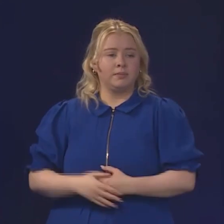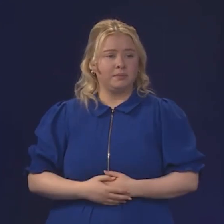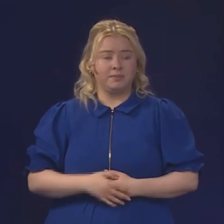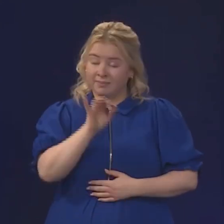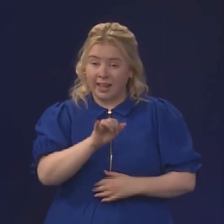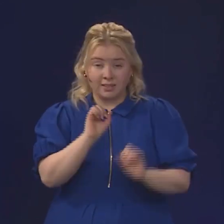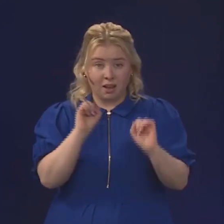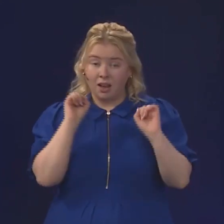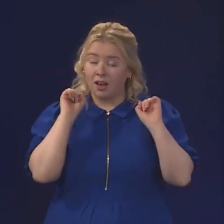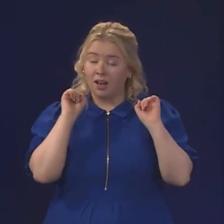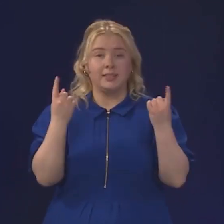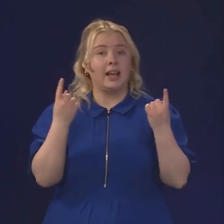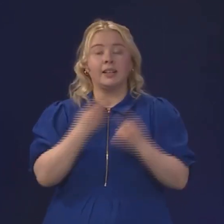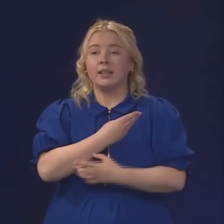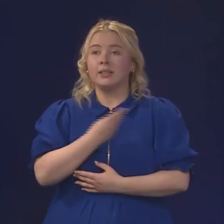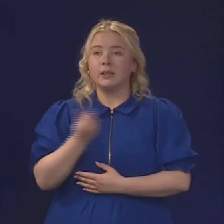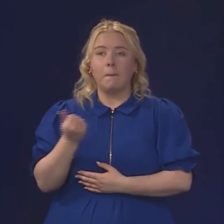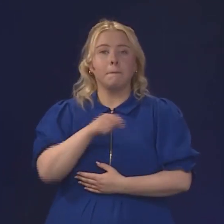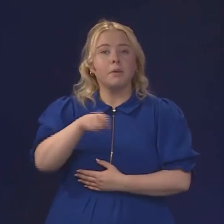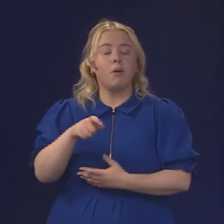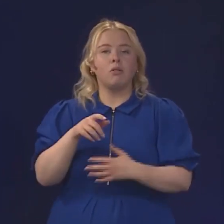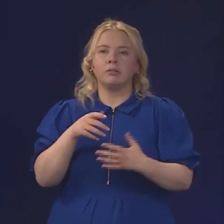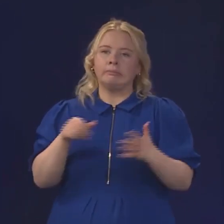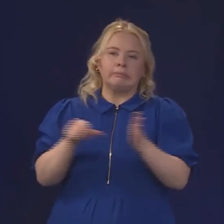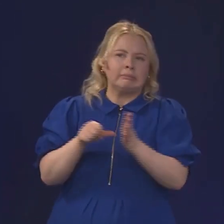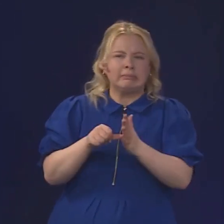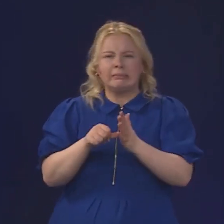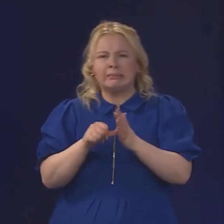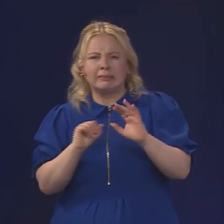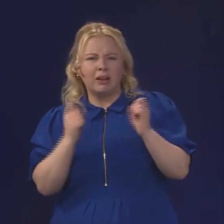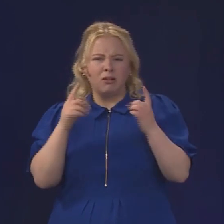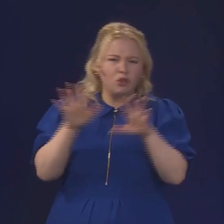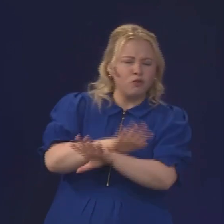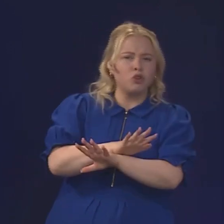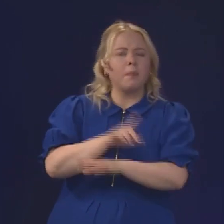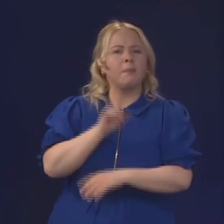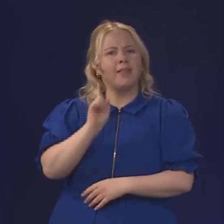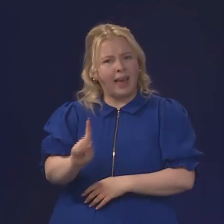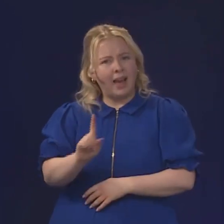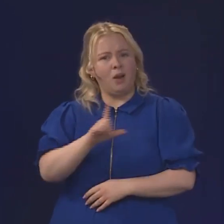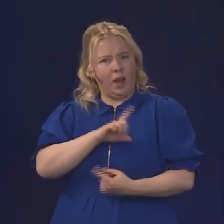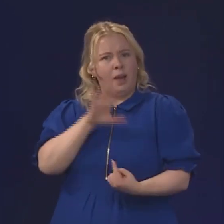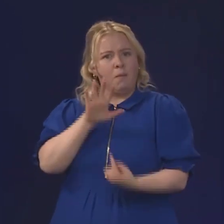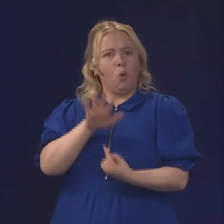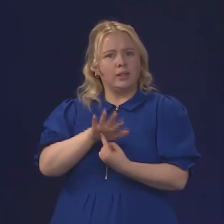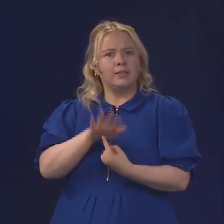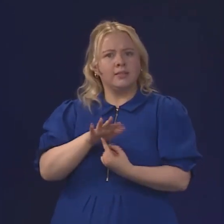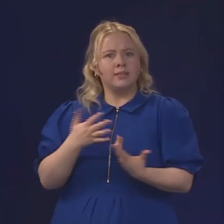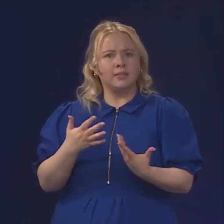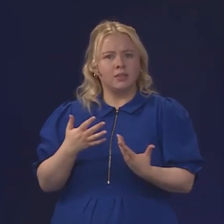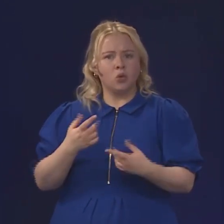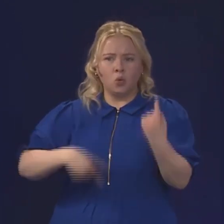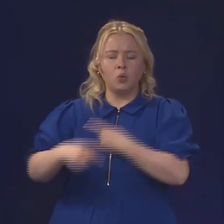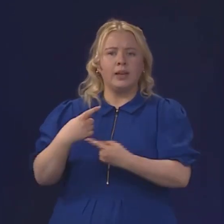do understand that people perhaps struggle with some of this, but that's why it is all the more important, in my view, that